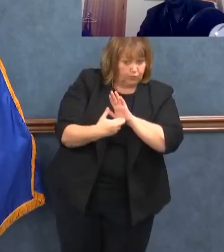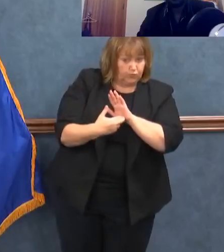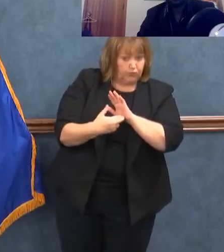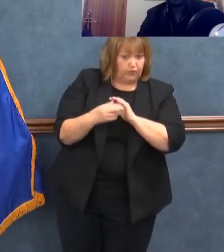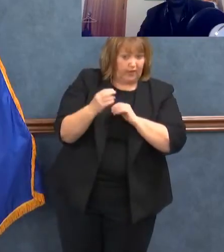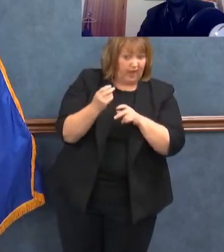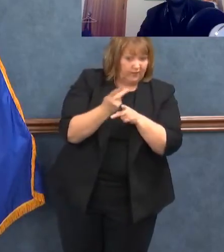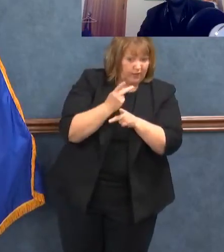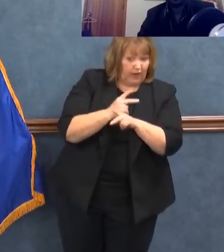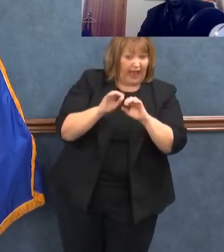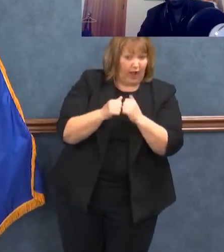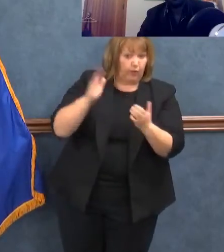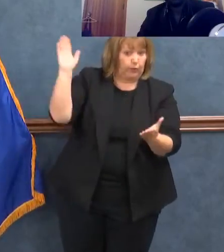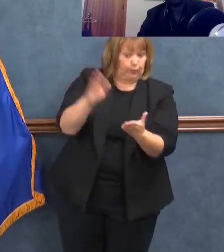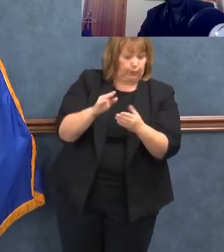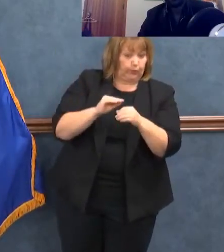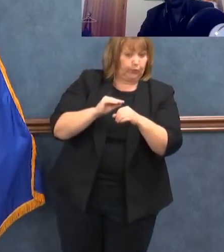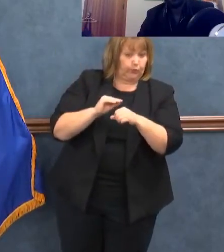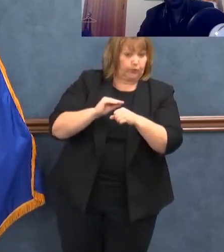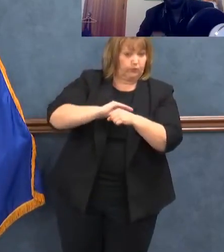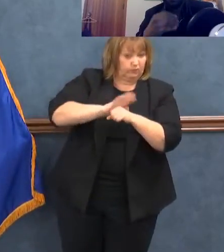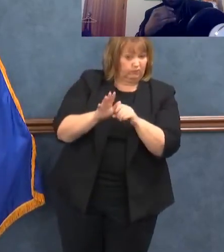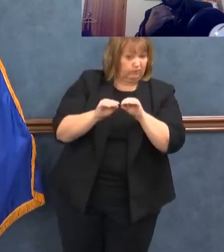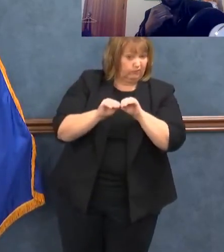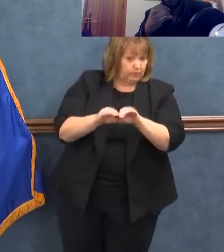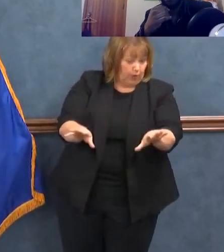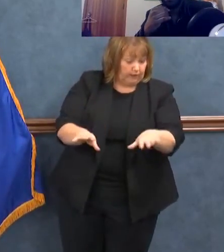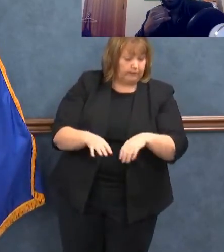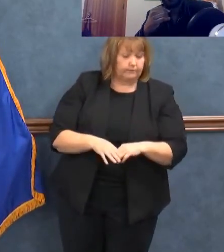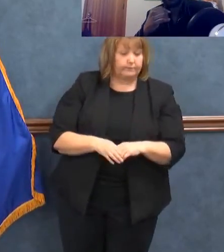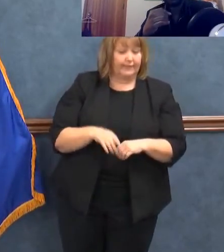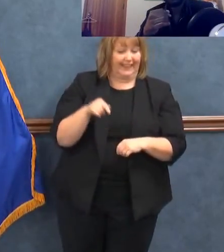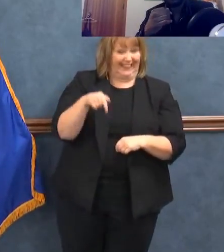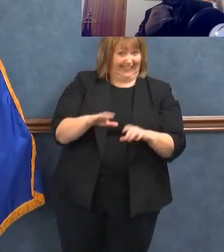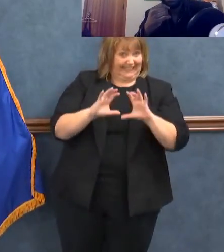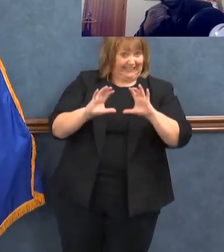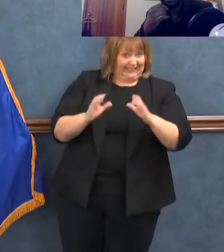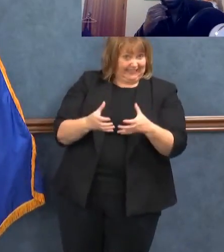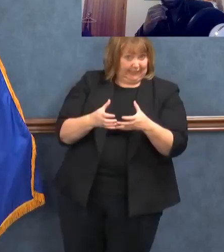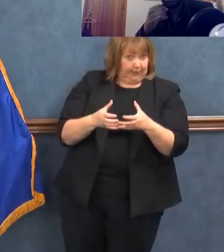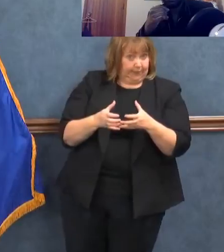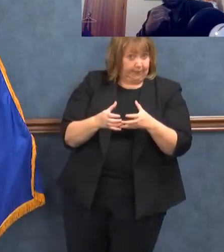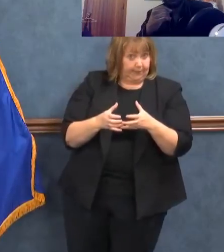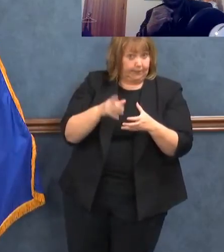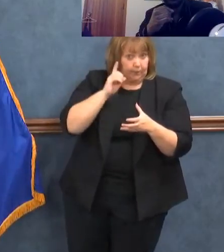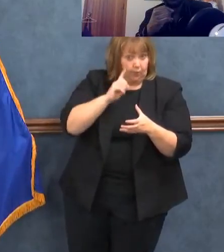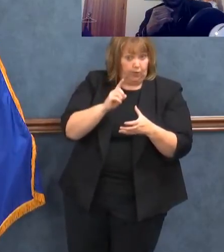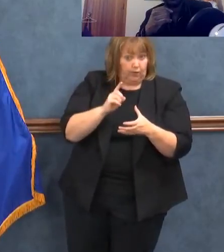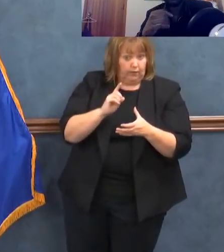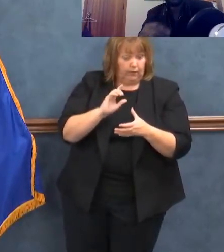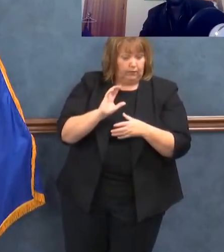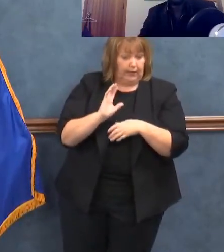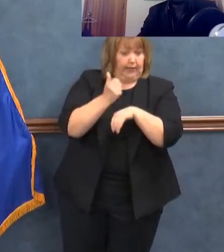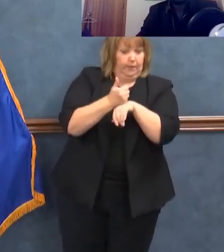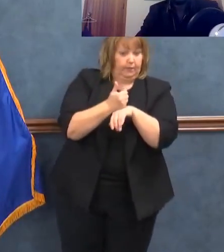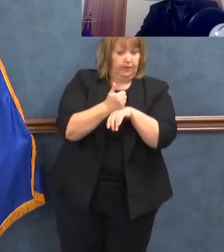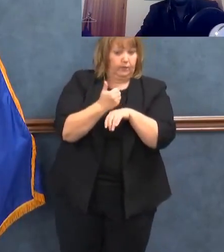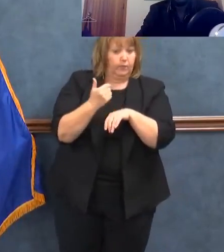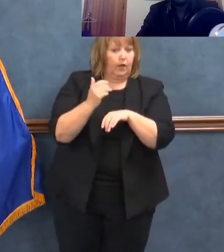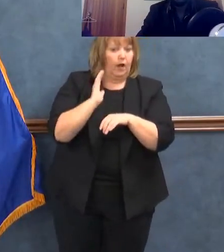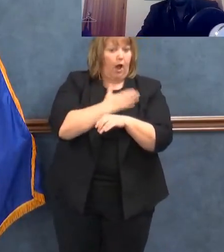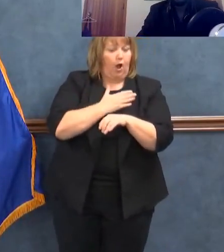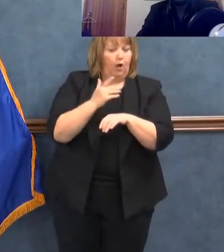to reduce the spread. They will be critical in helping to finalize and ultimately implement this